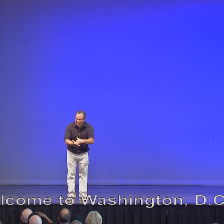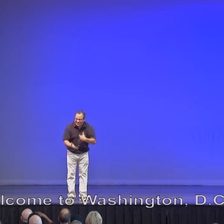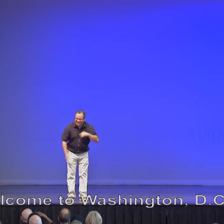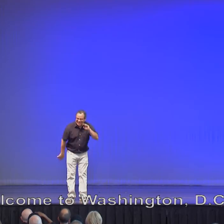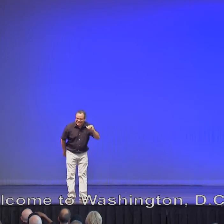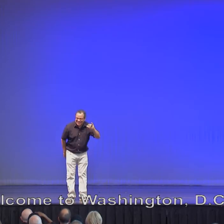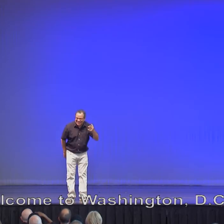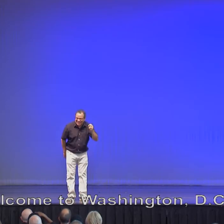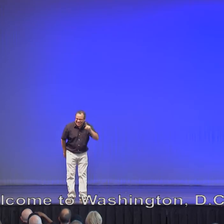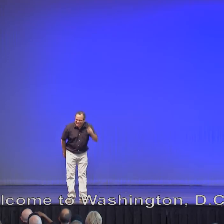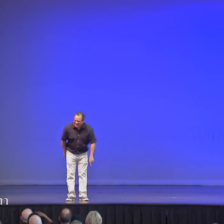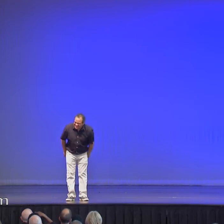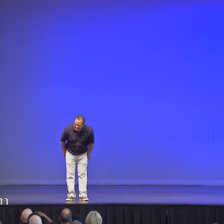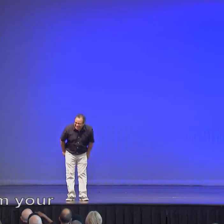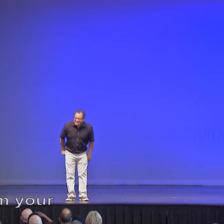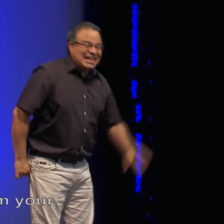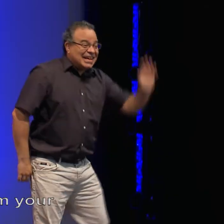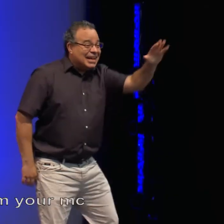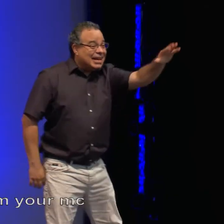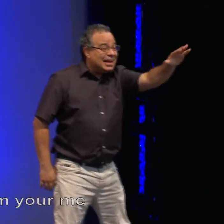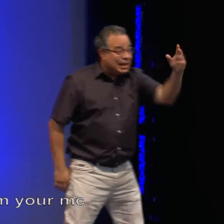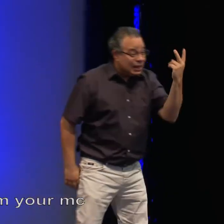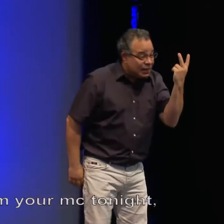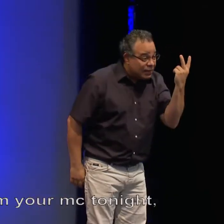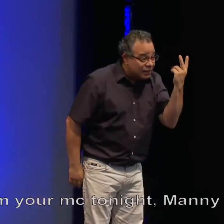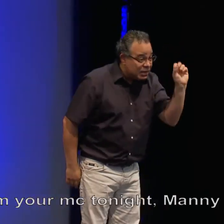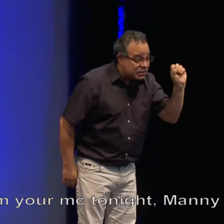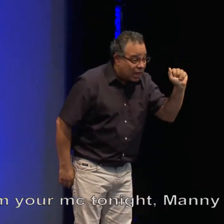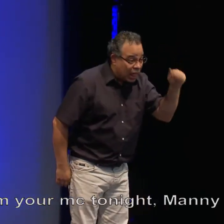for tonight, Manny Hernandez. That's Manny Hernandez.